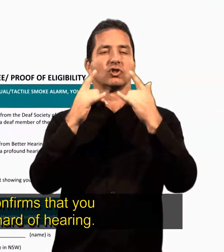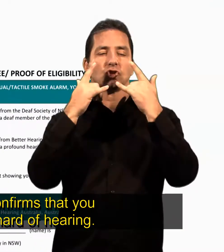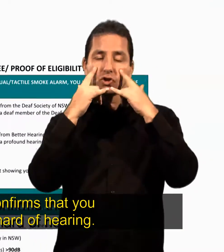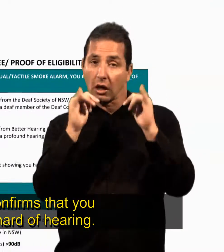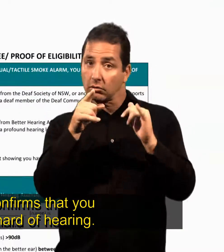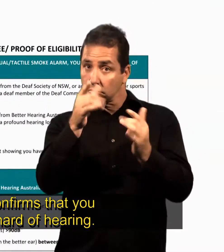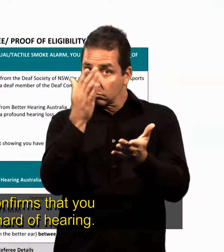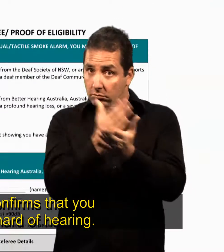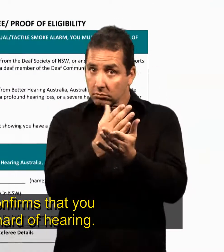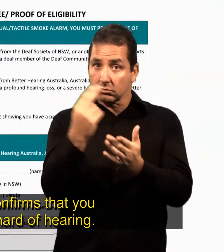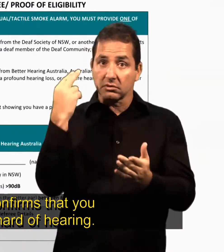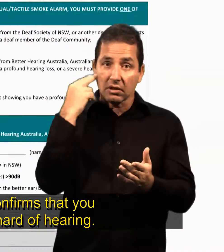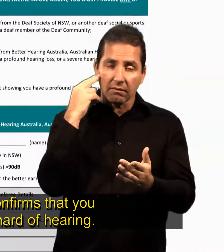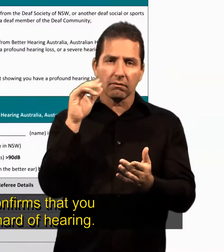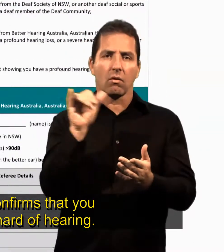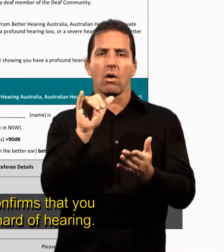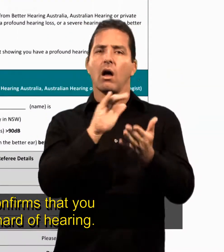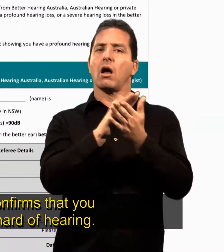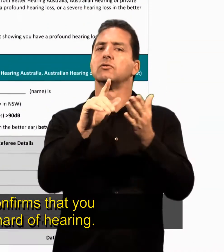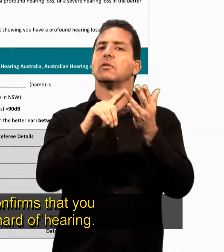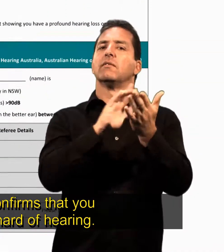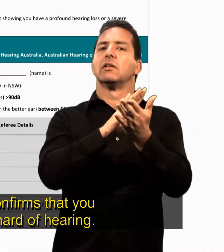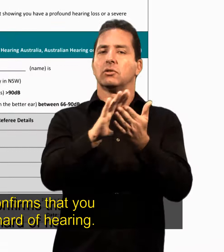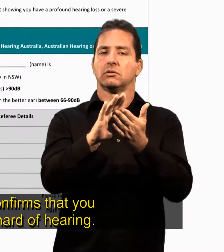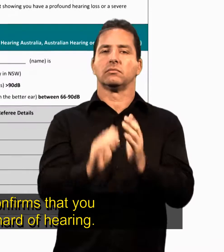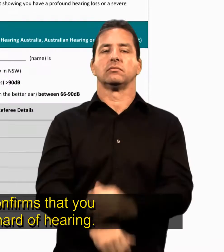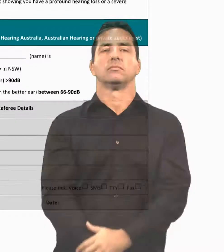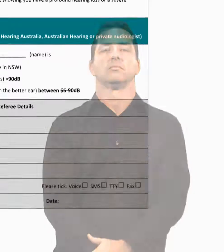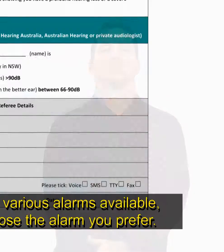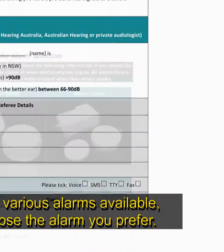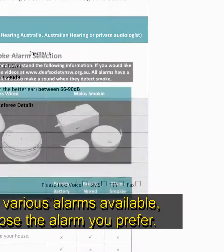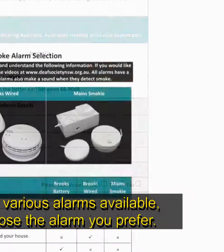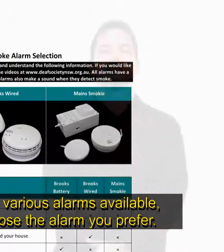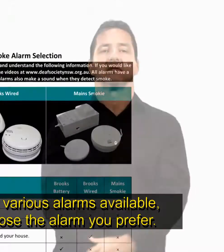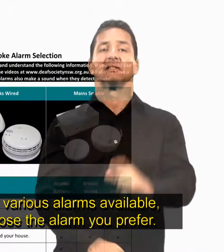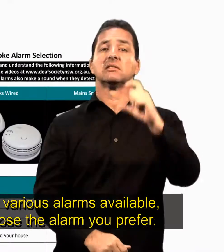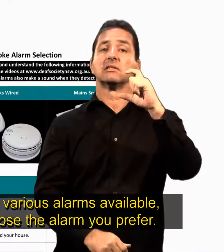Section B confirms that you are deaf or hard of hearing.